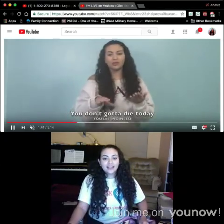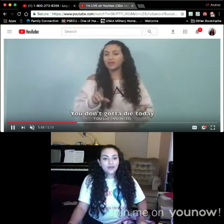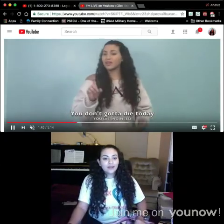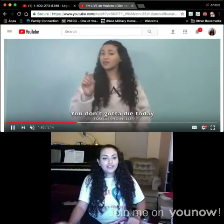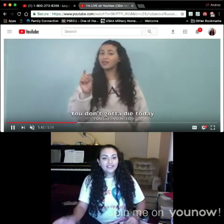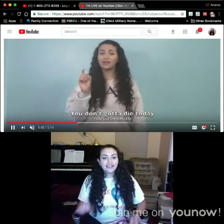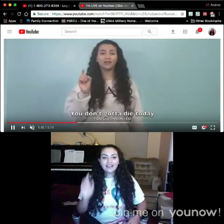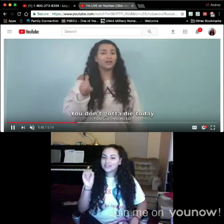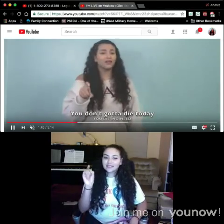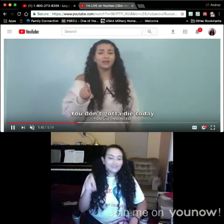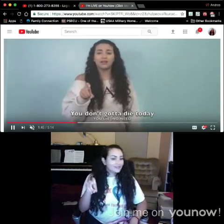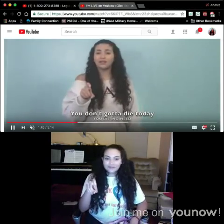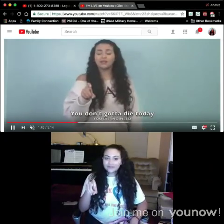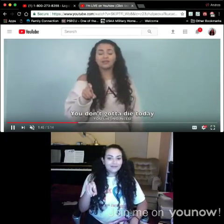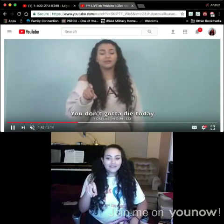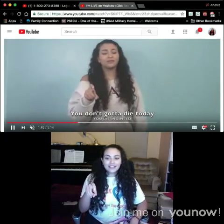Thank you, Aaron, for the 10 likes.